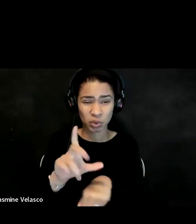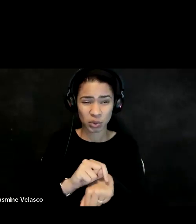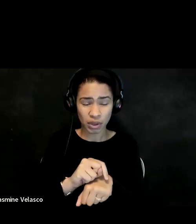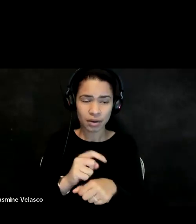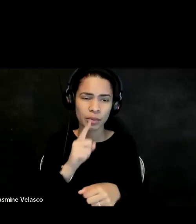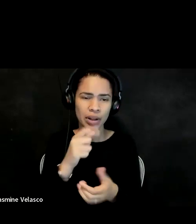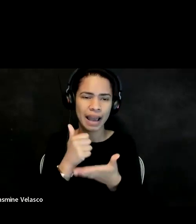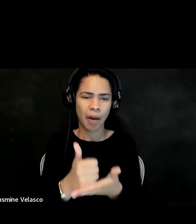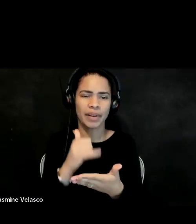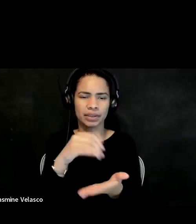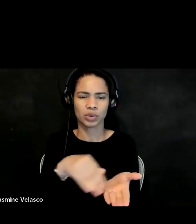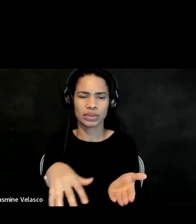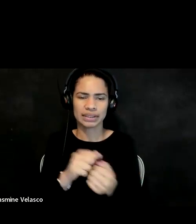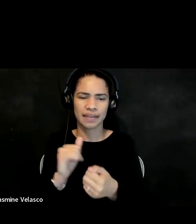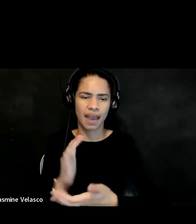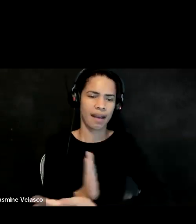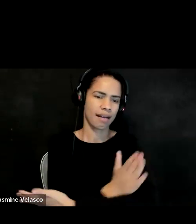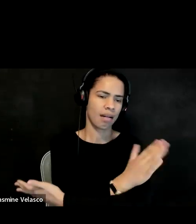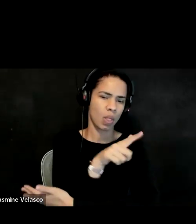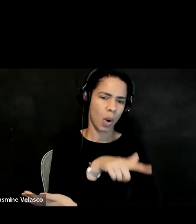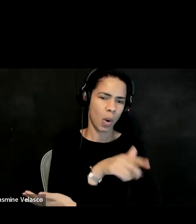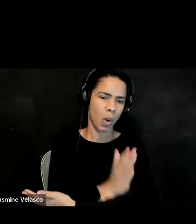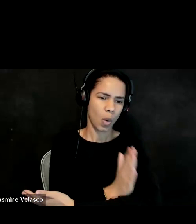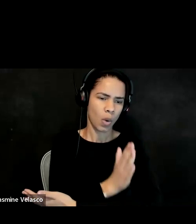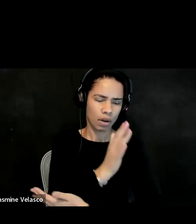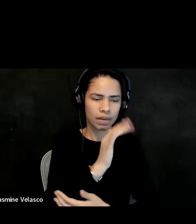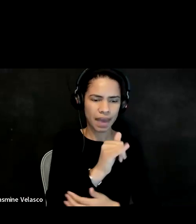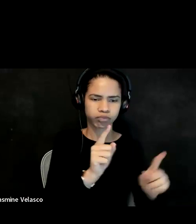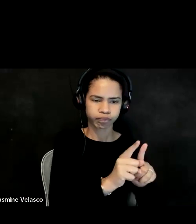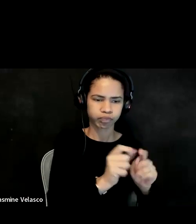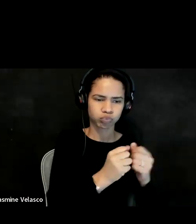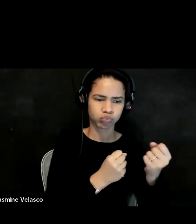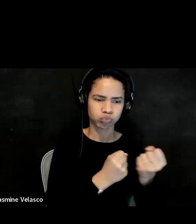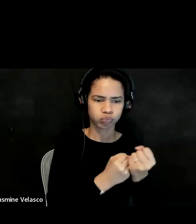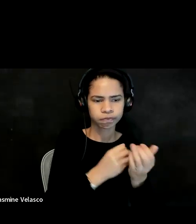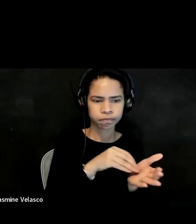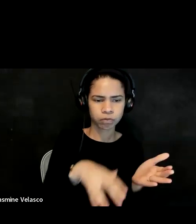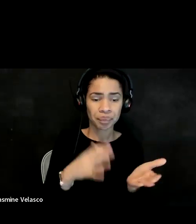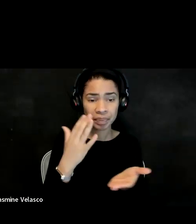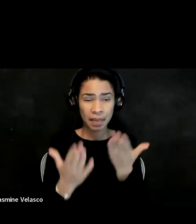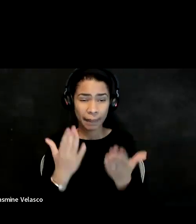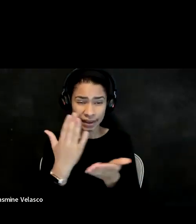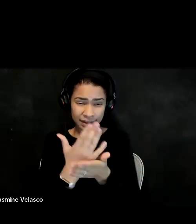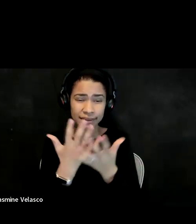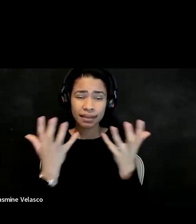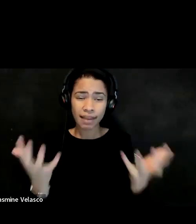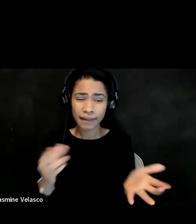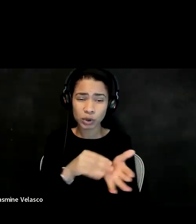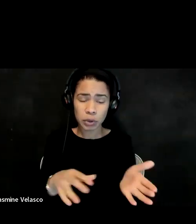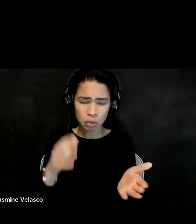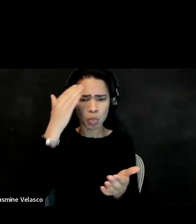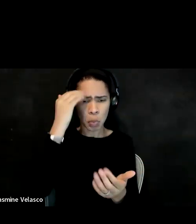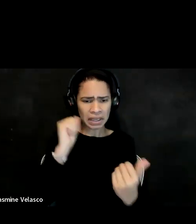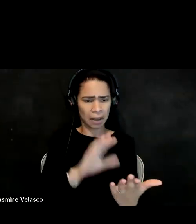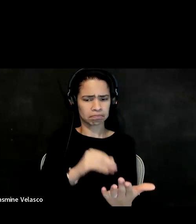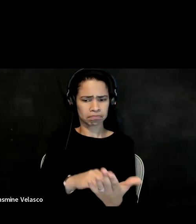this maybe lower end of the spectrum. You know, a lot of students may be comfortable with consuming with their technology, but a lot of them have